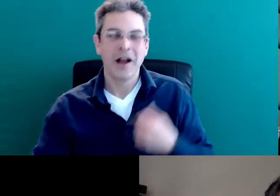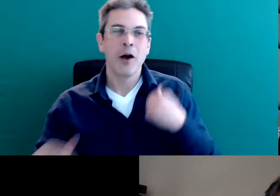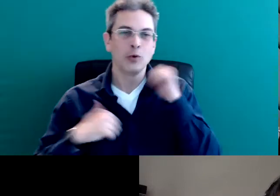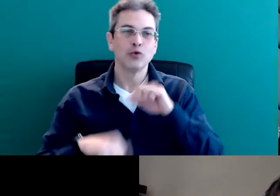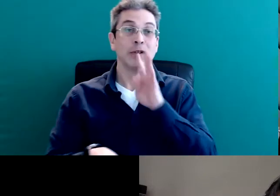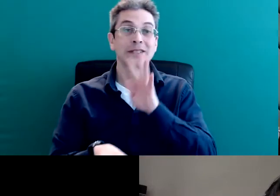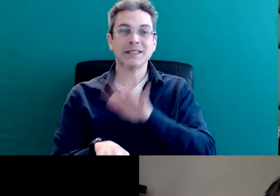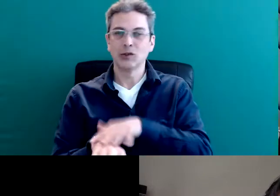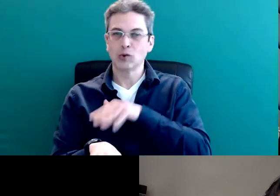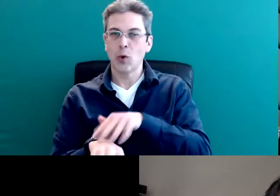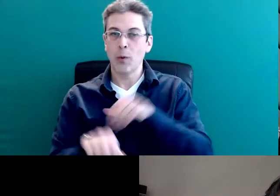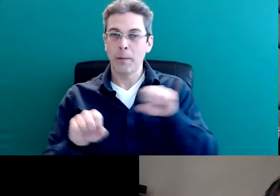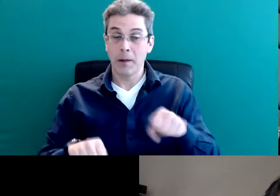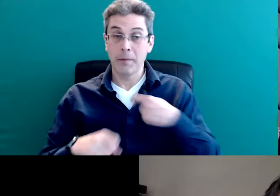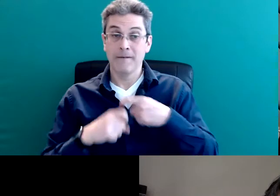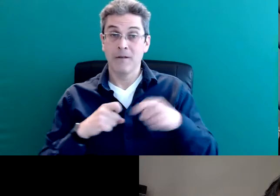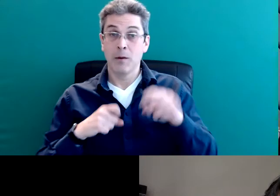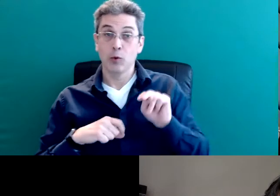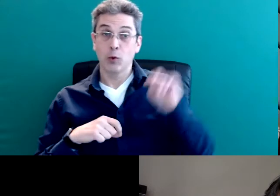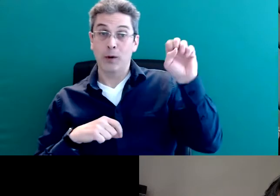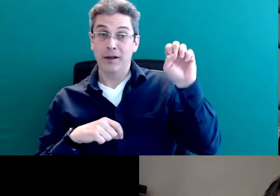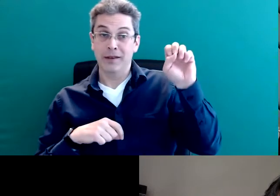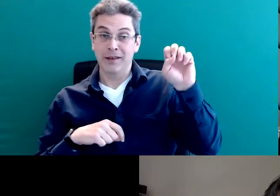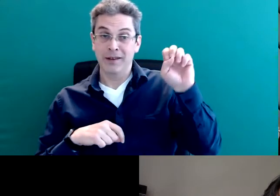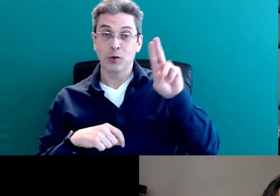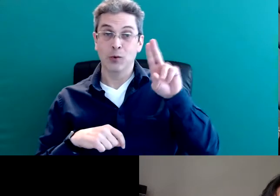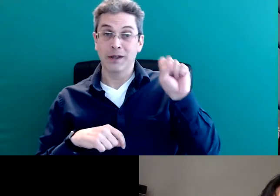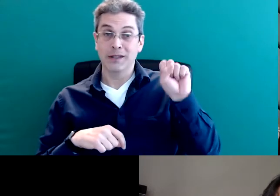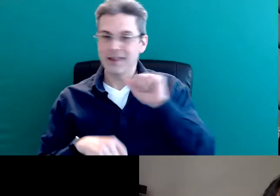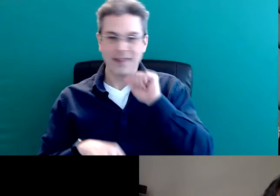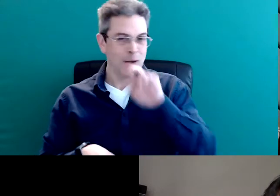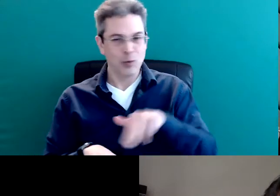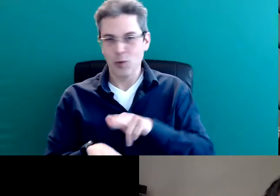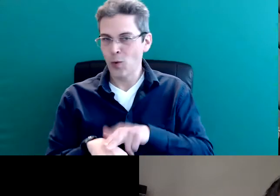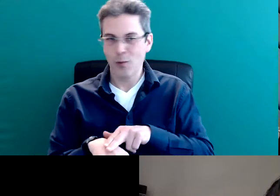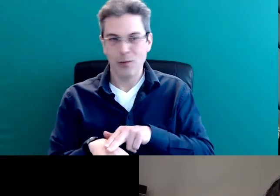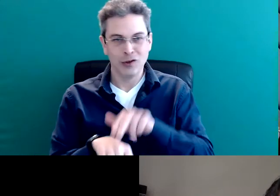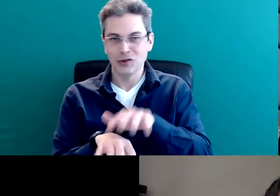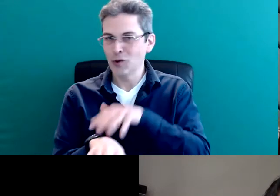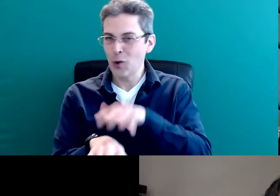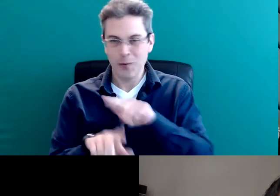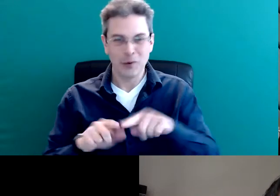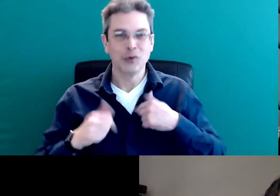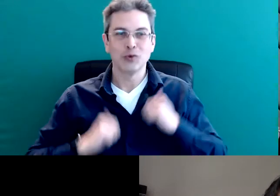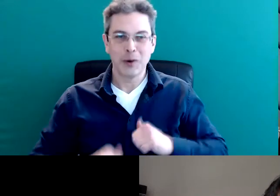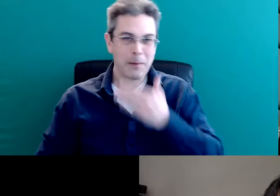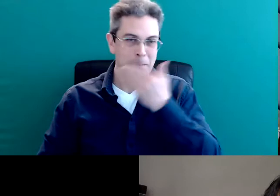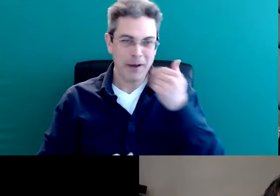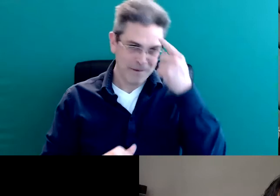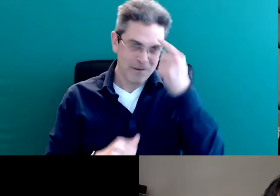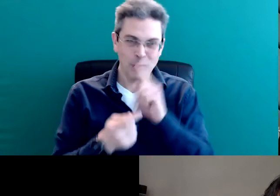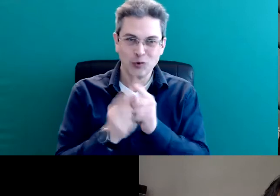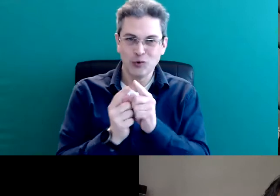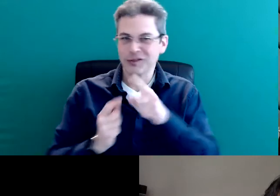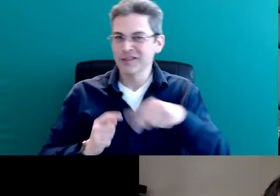from the Northeast, so that is not a normal, that's not normal for me. But I'm gonna do my best to make sure that the translators